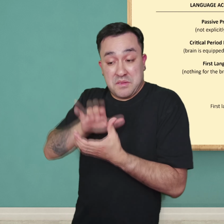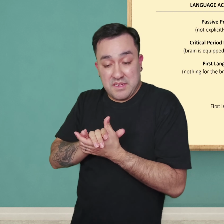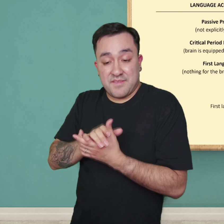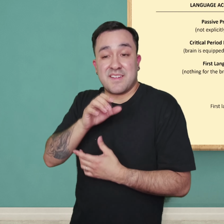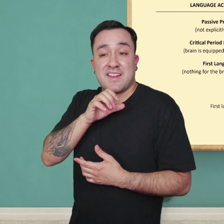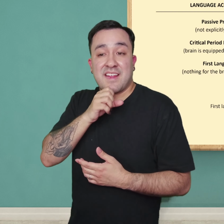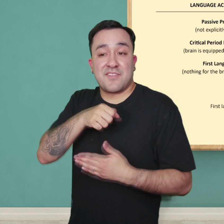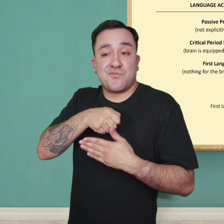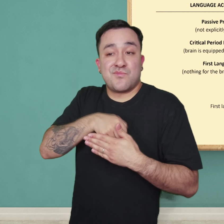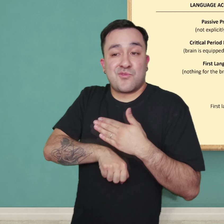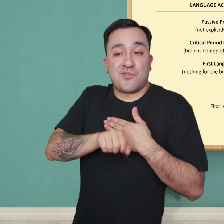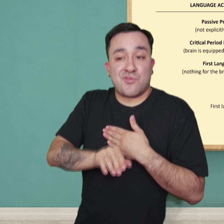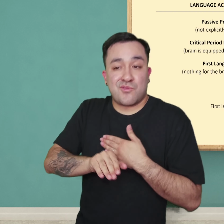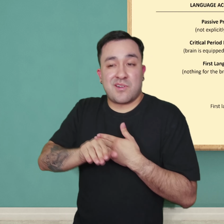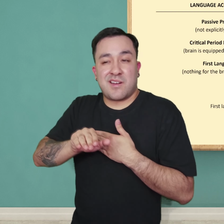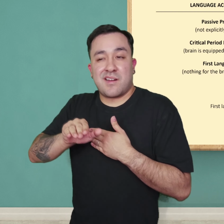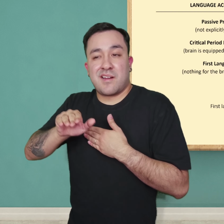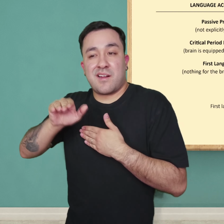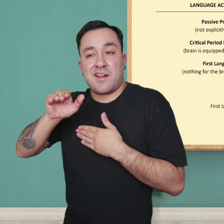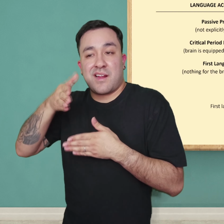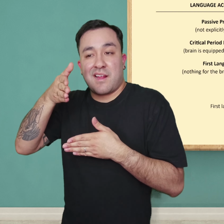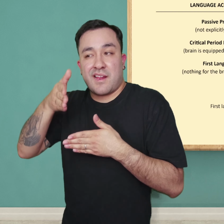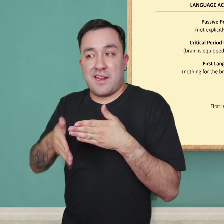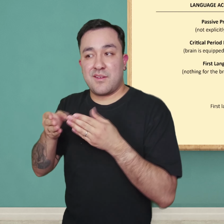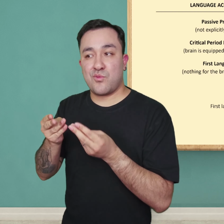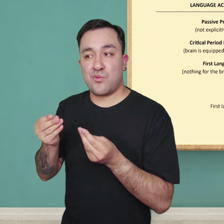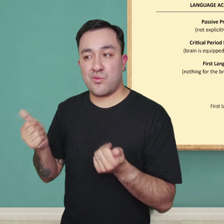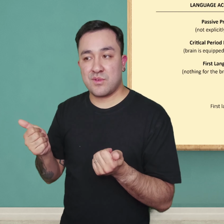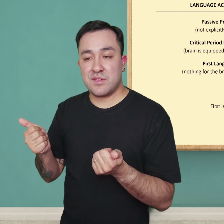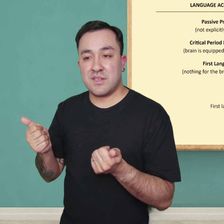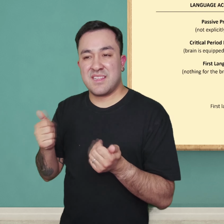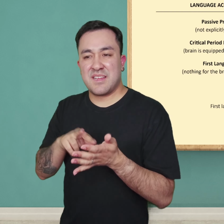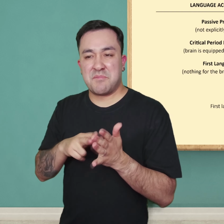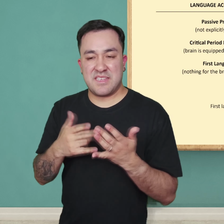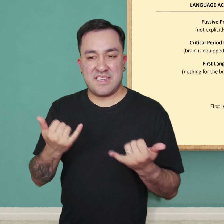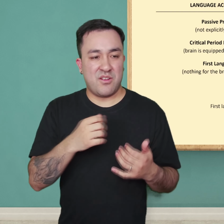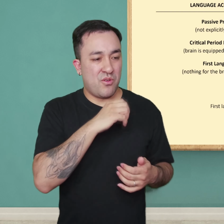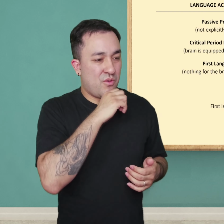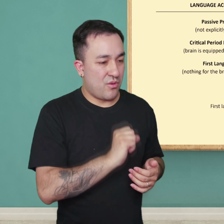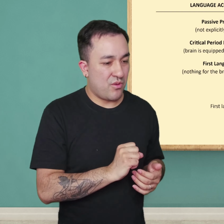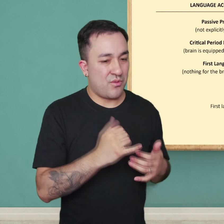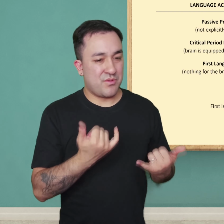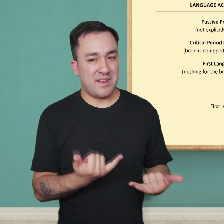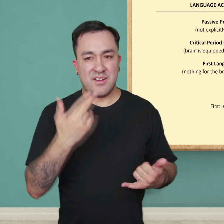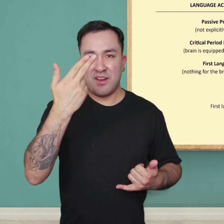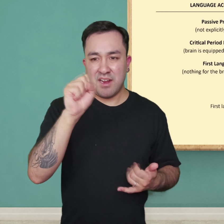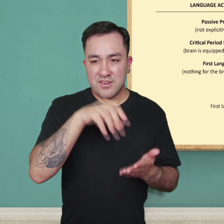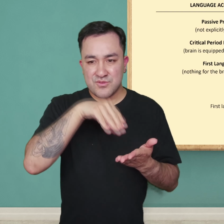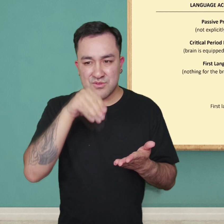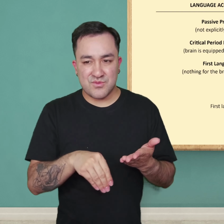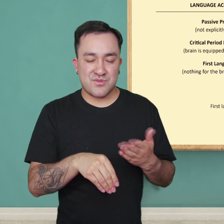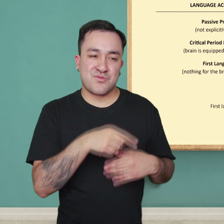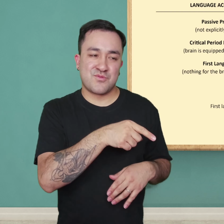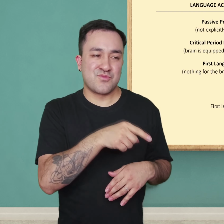threshold, after the critical period, our brains are no longer equipped to absorb languages. Sadly, that threshold is a